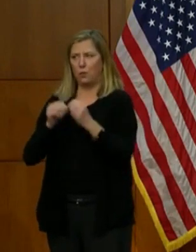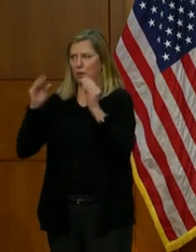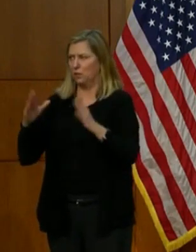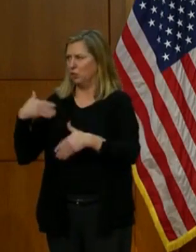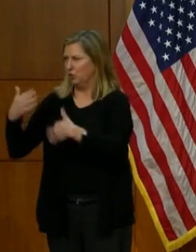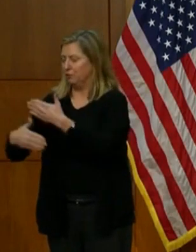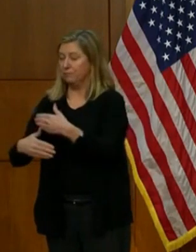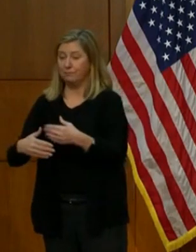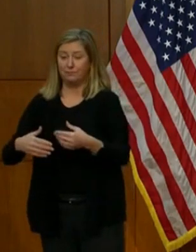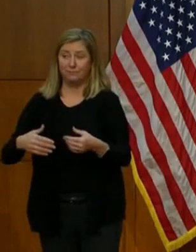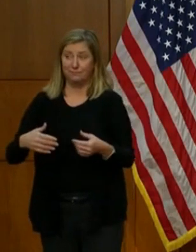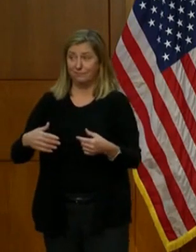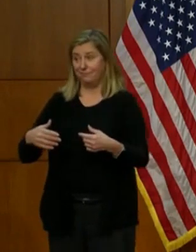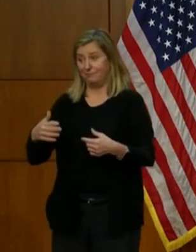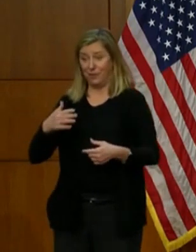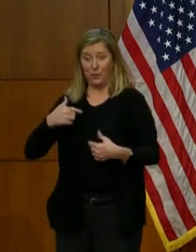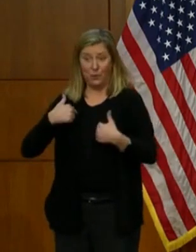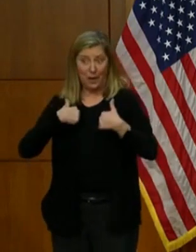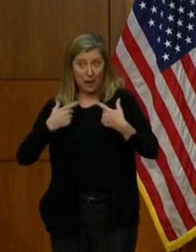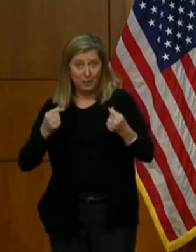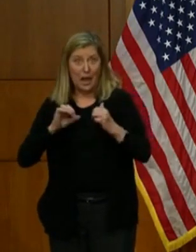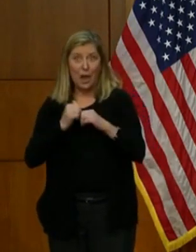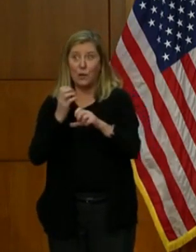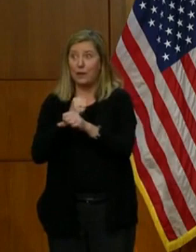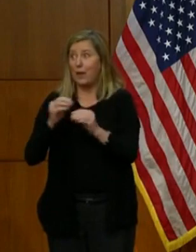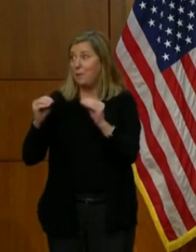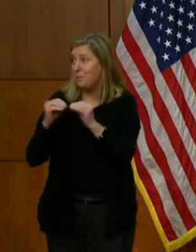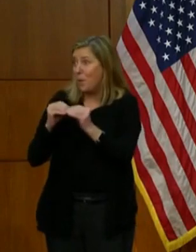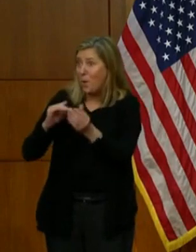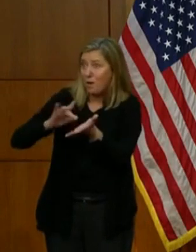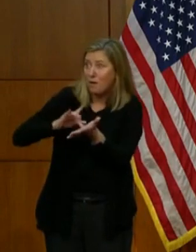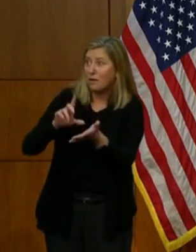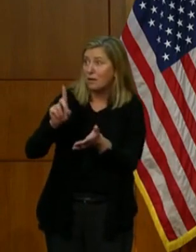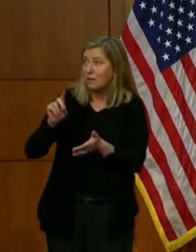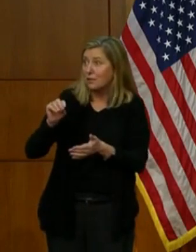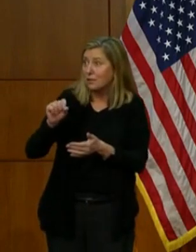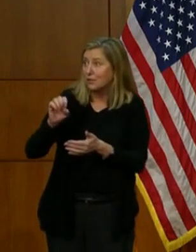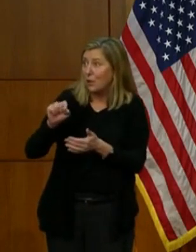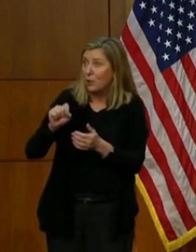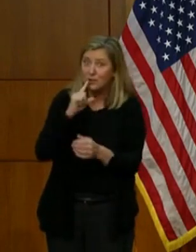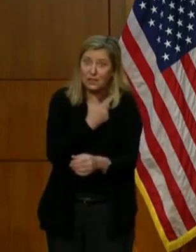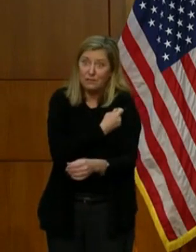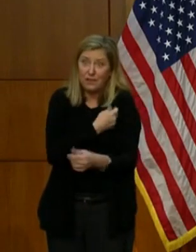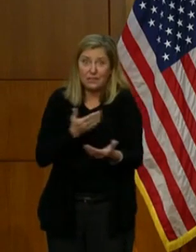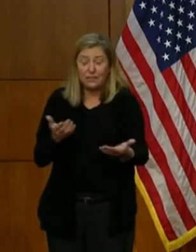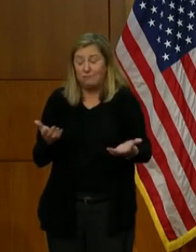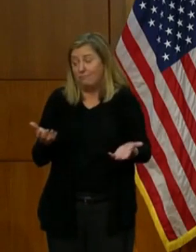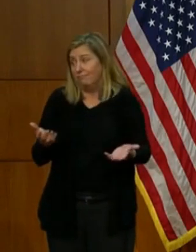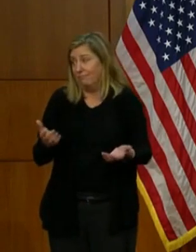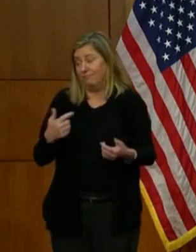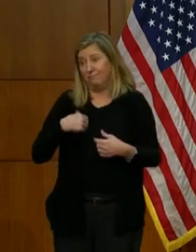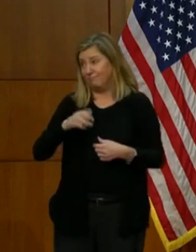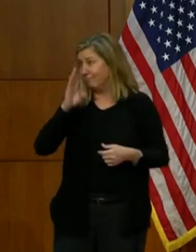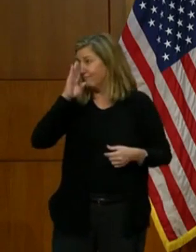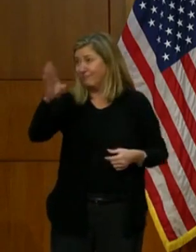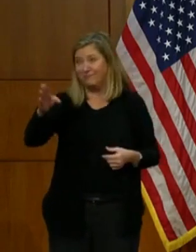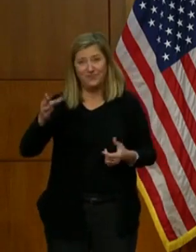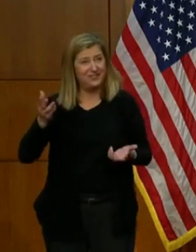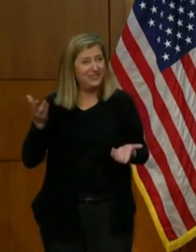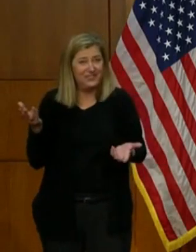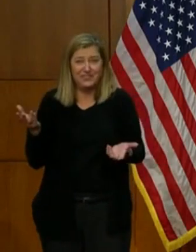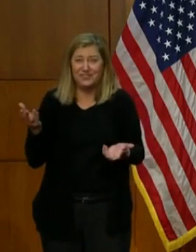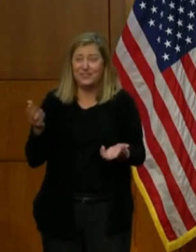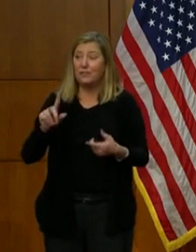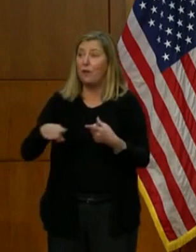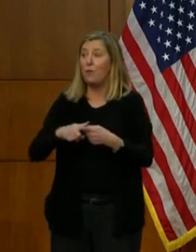as what am I doing to get more doses in Virginia, I told you at the beginning, I'm not shy. We get on